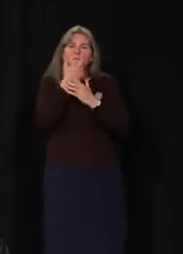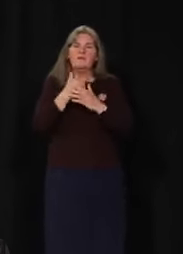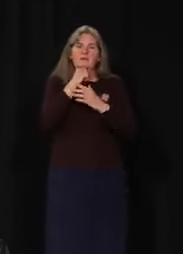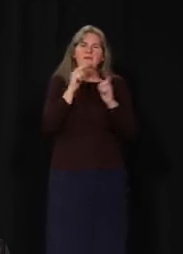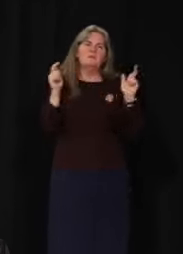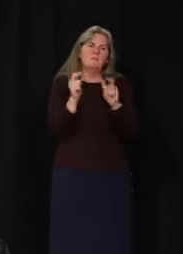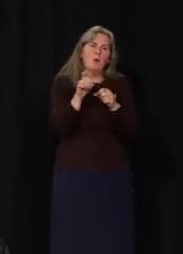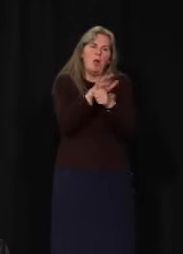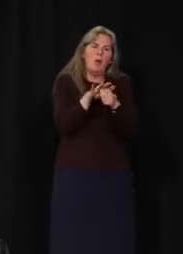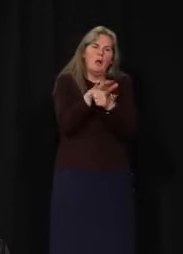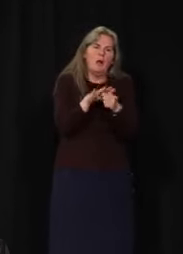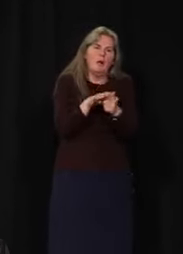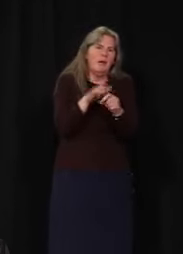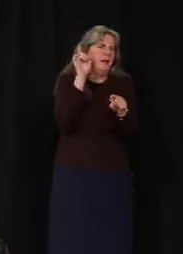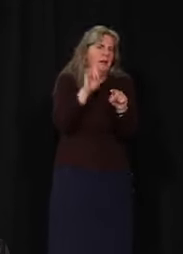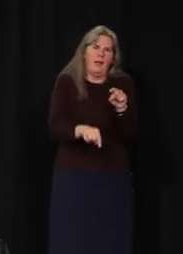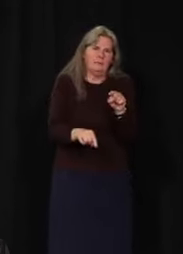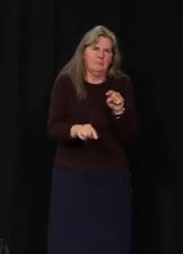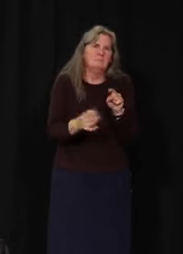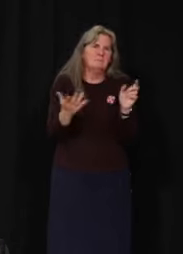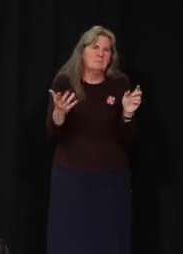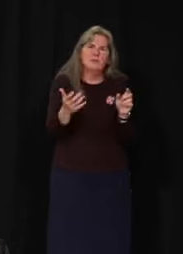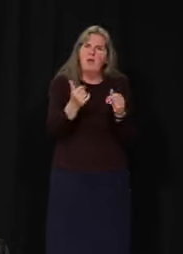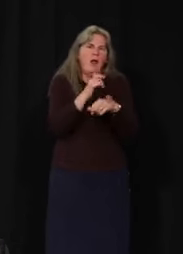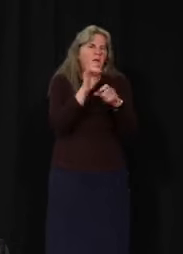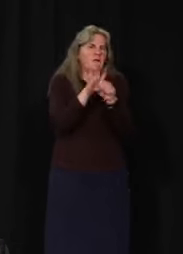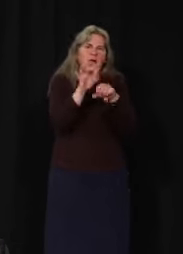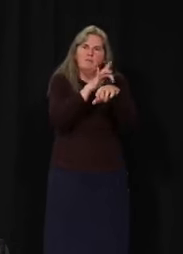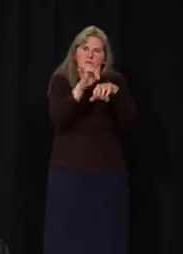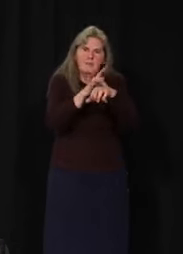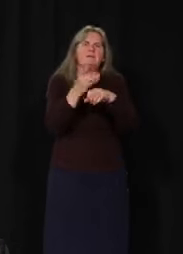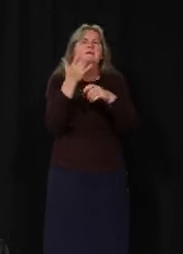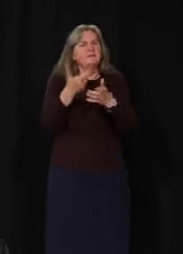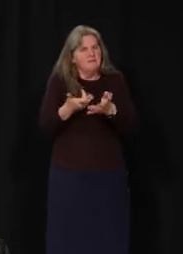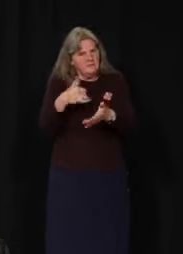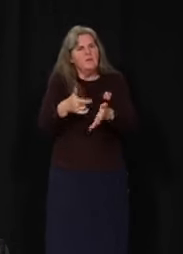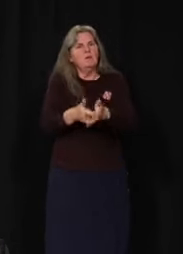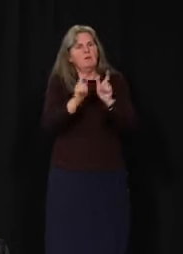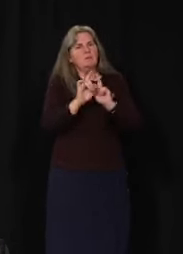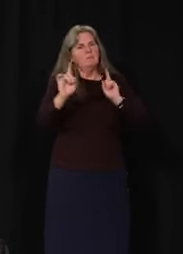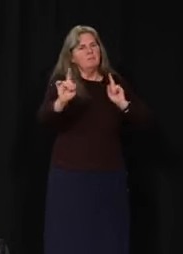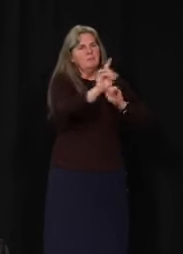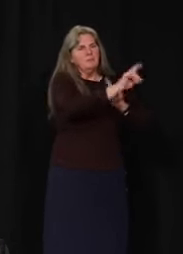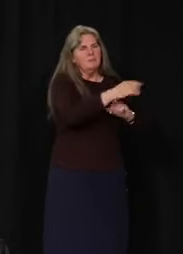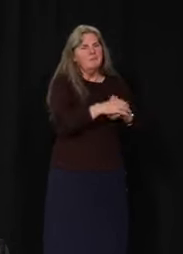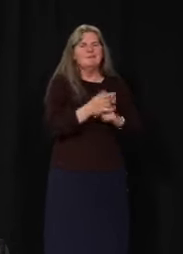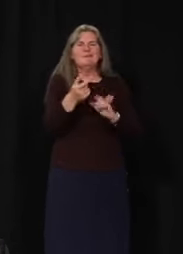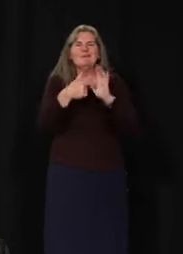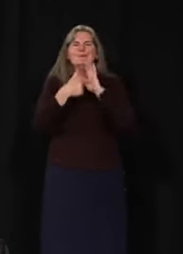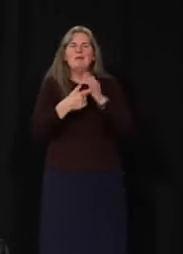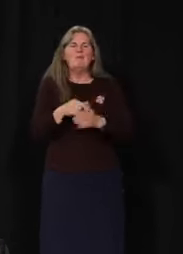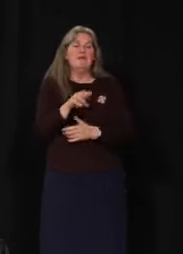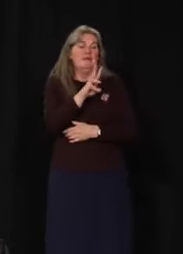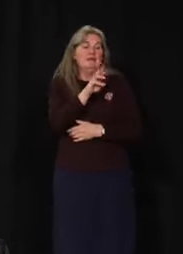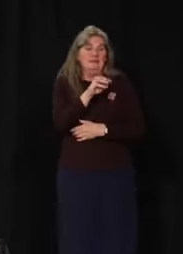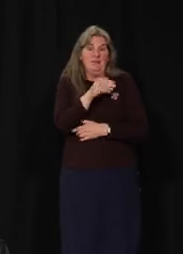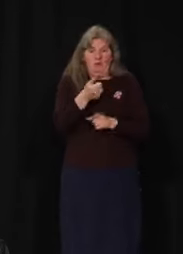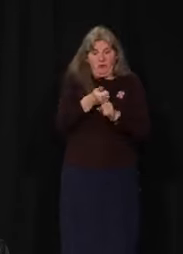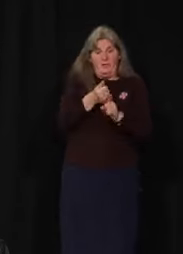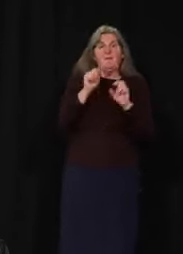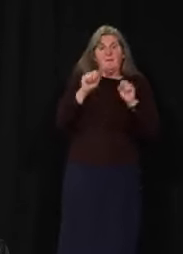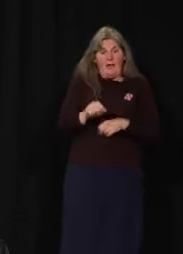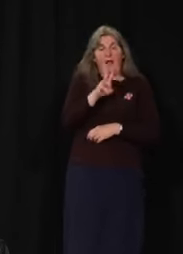They have closed-in spaces that won't allow them to, if their capacity is 60, we're saying you can get to